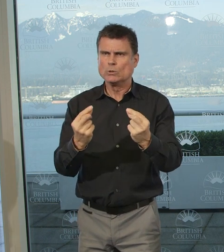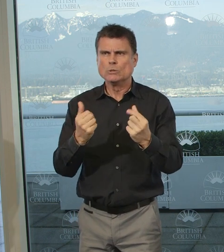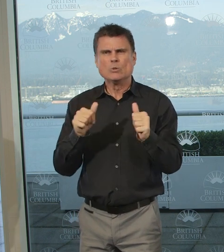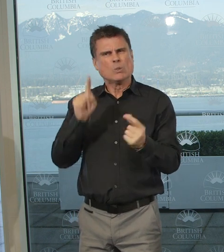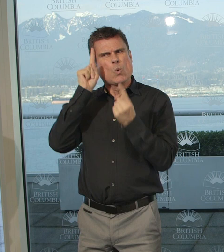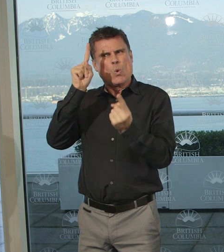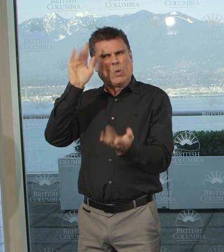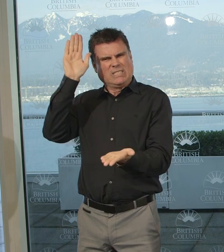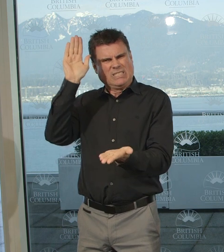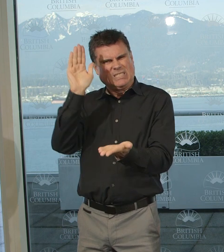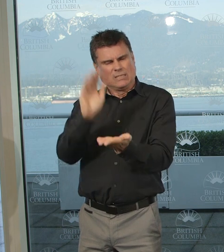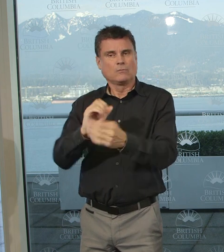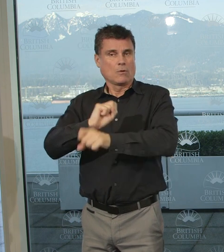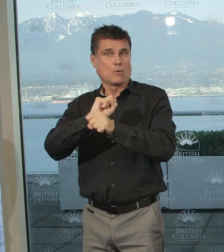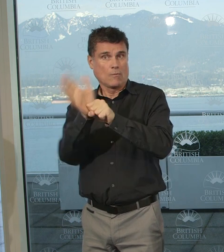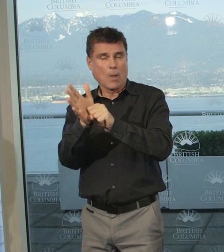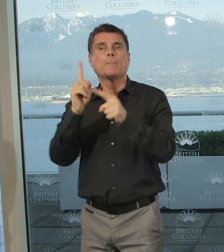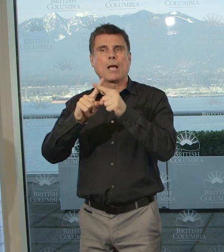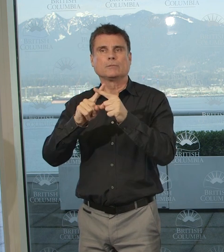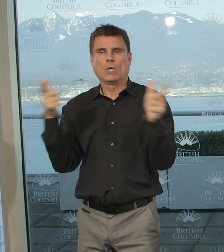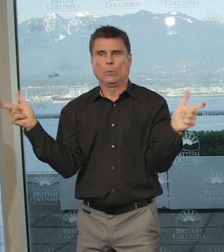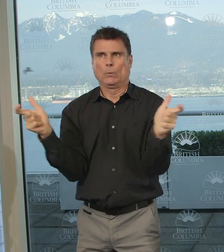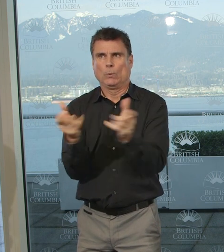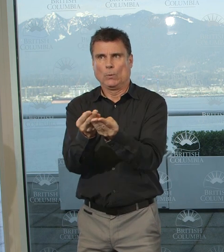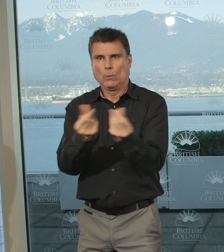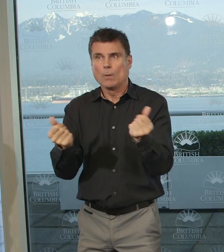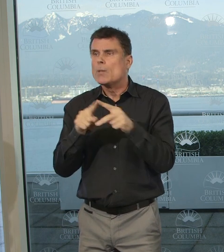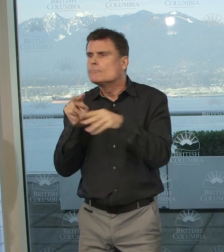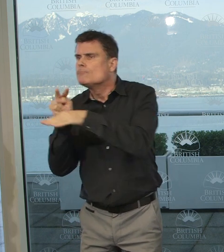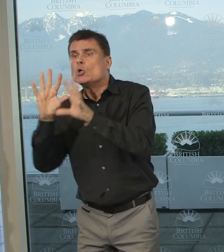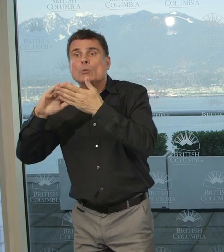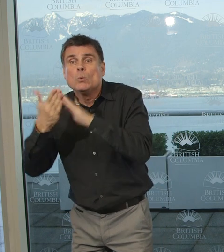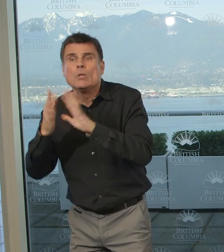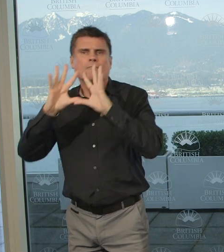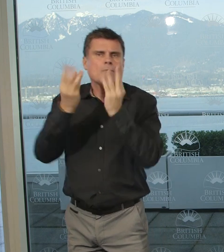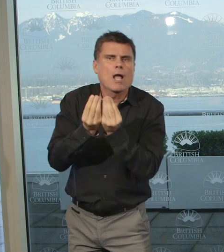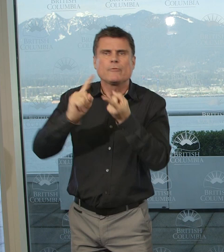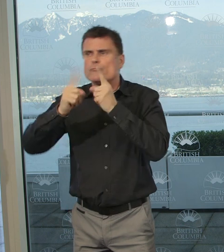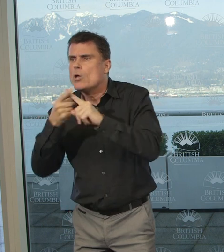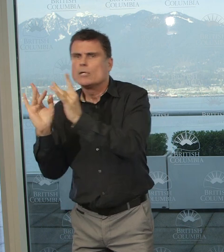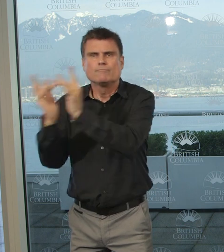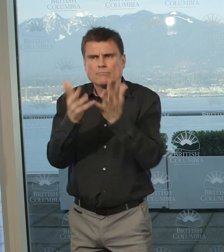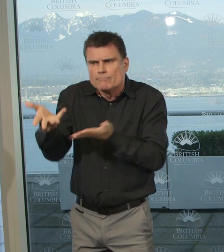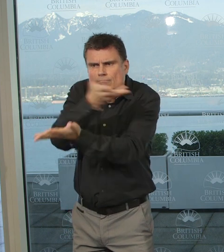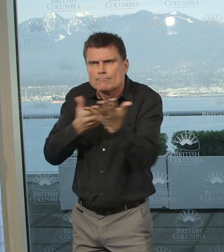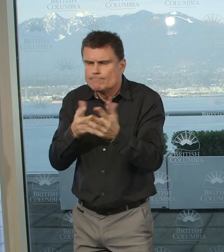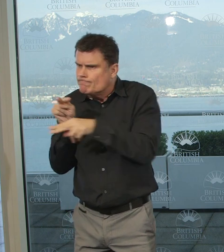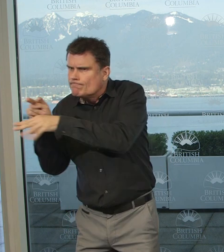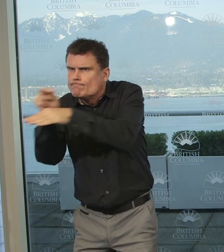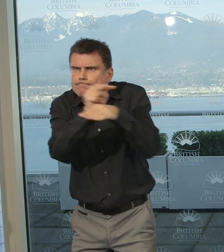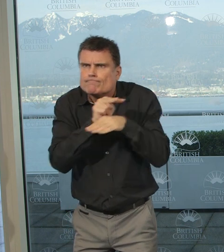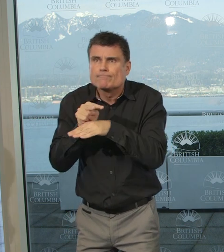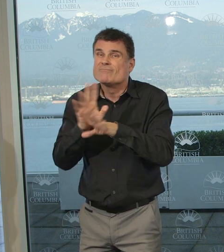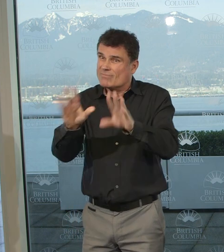of this infection in our communities, in our families, and in our province. This is not optional, and I want to be